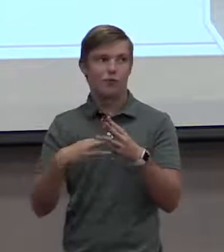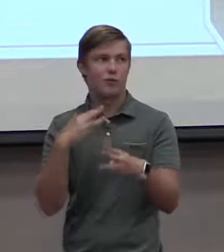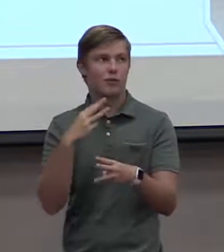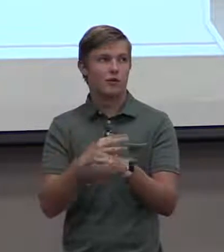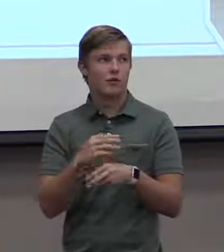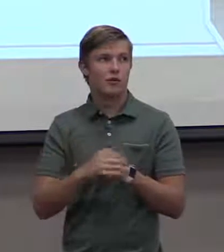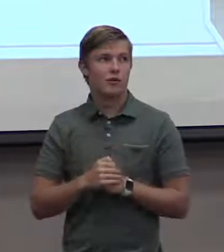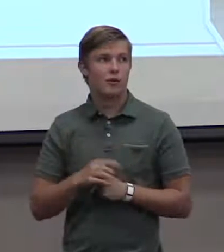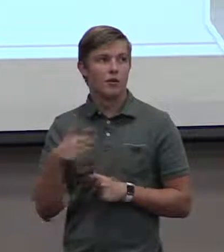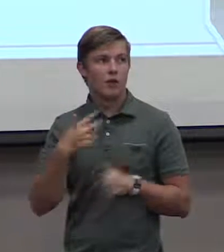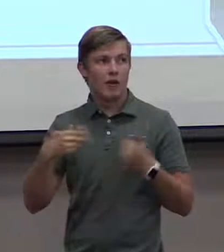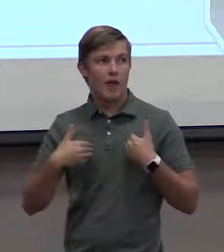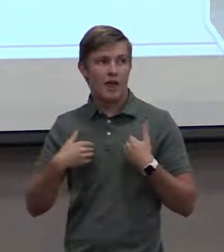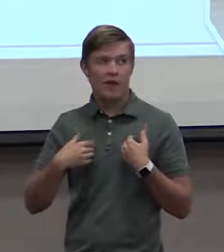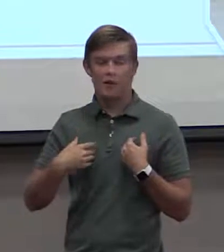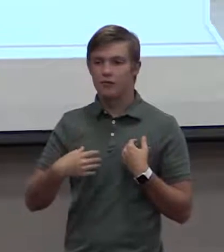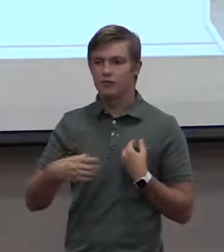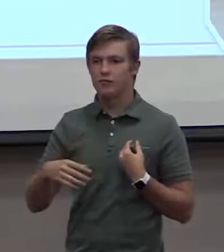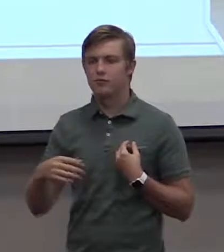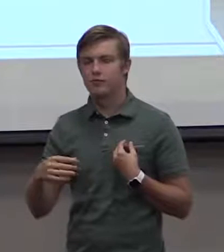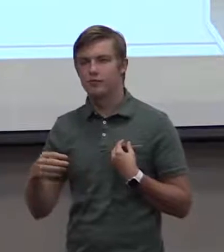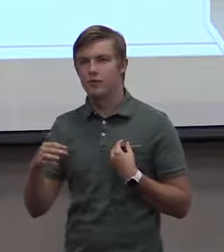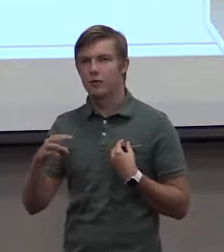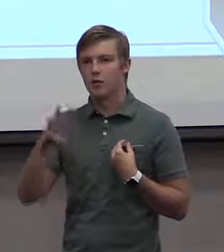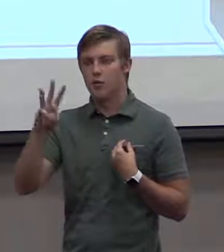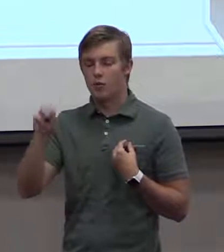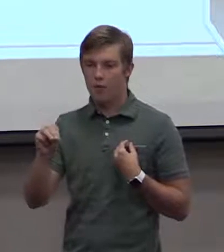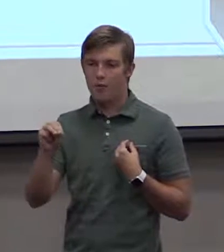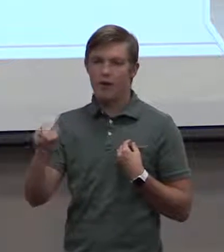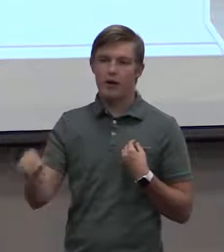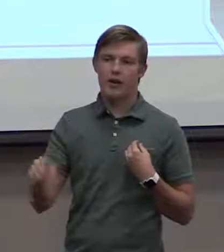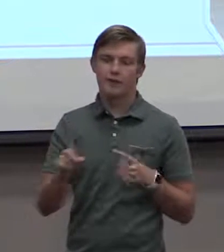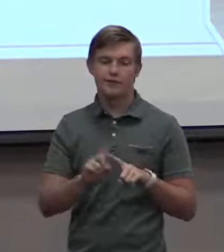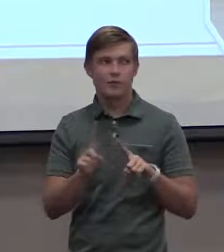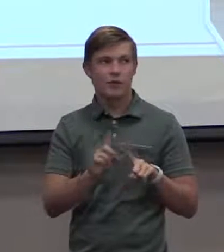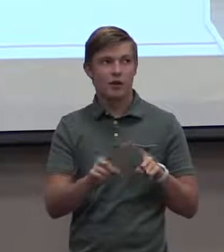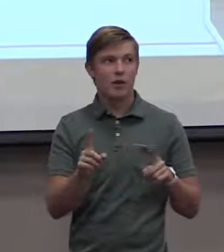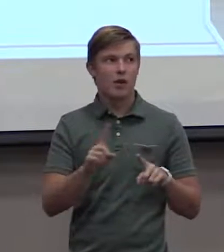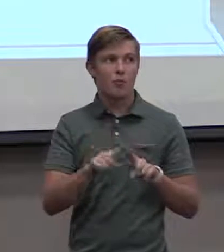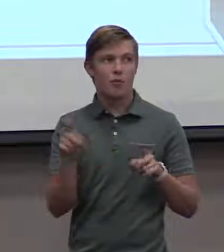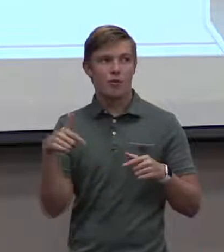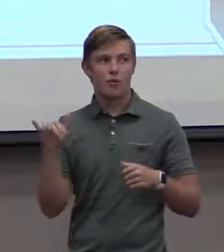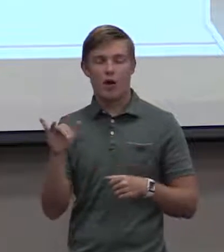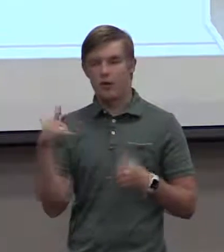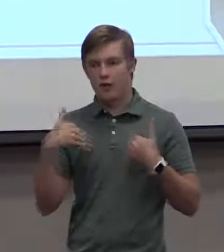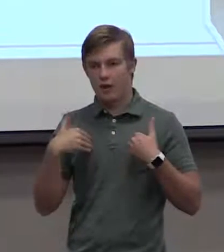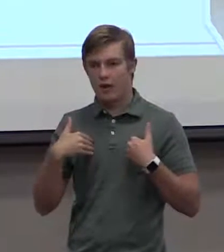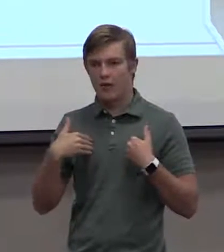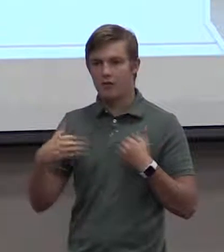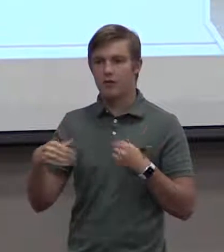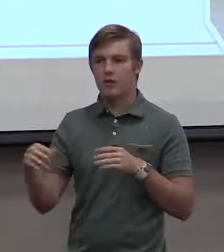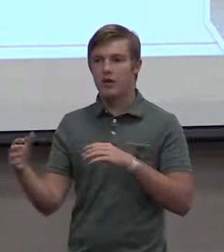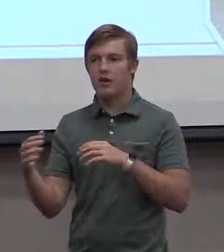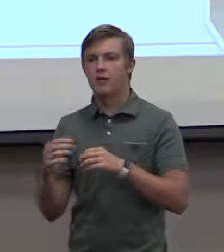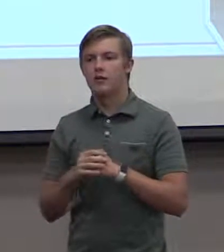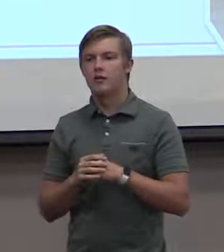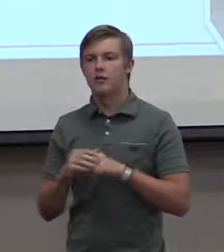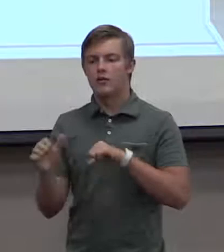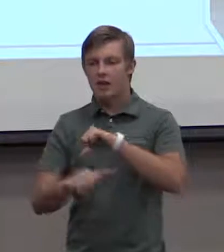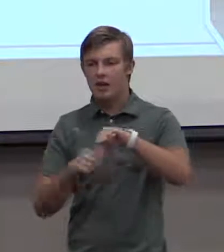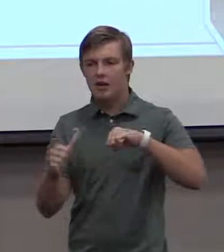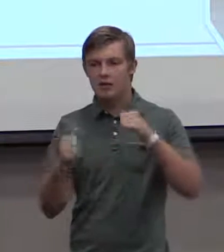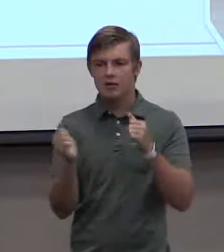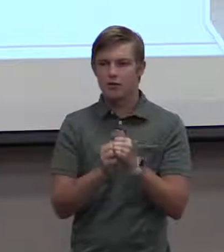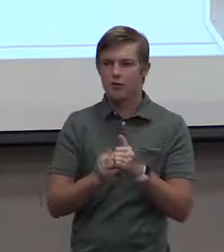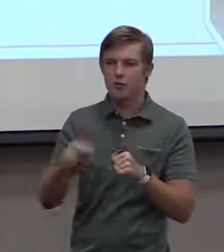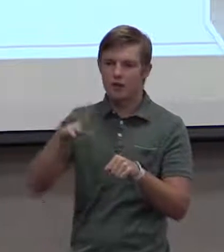there, but we have this interaction with nature that I've never experienced anywhere else, where if you took one